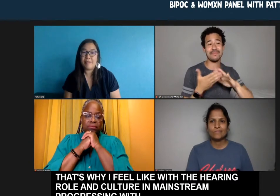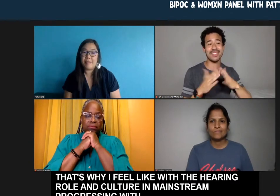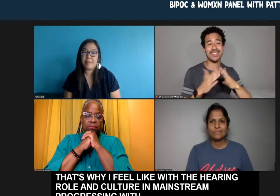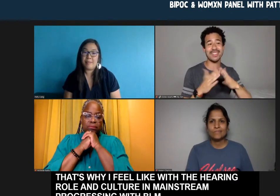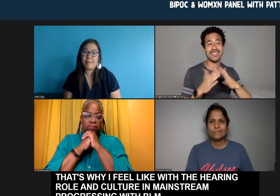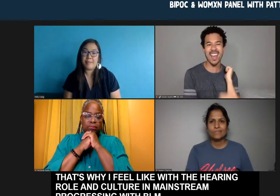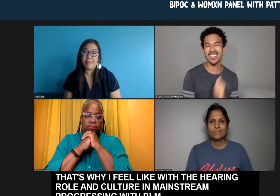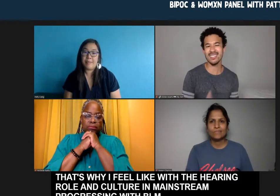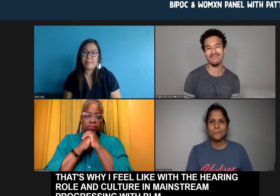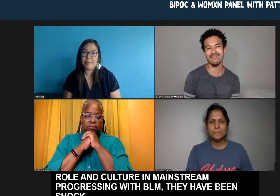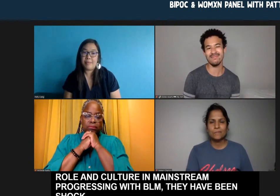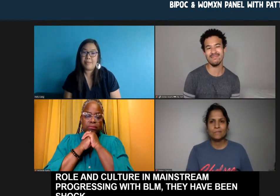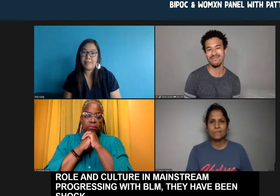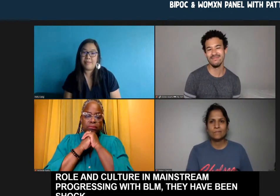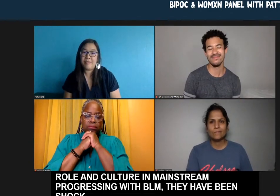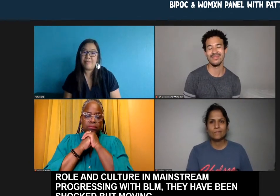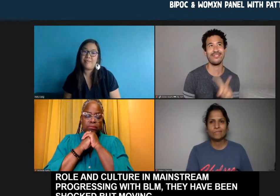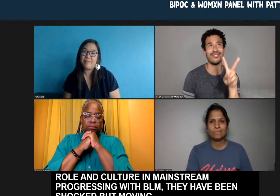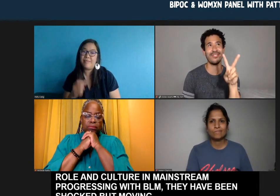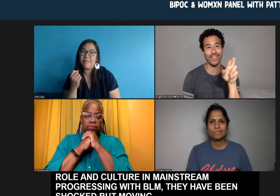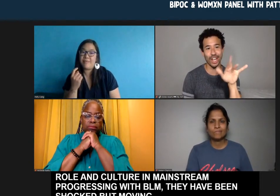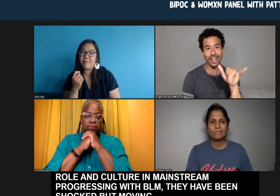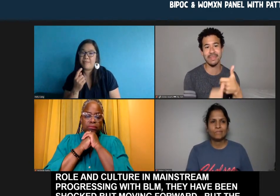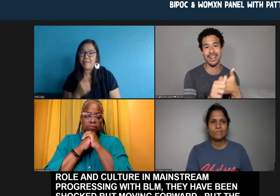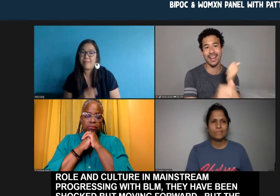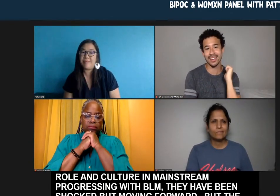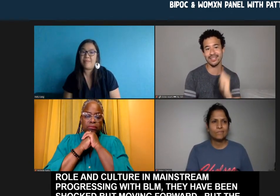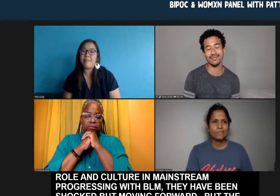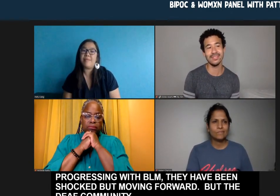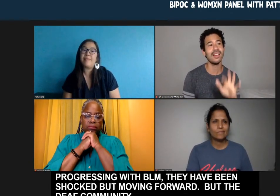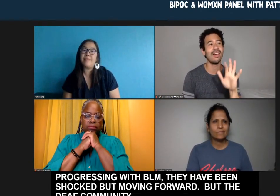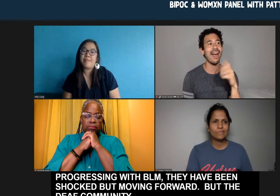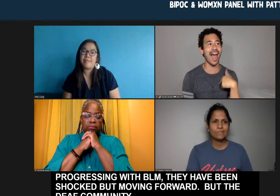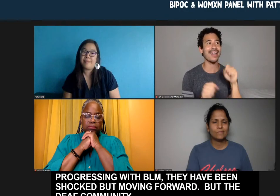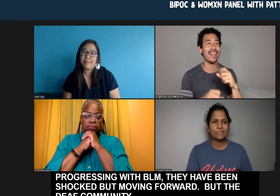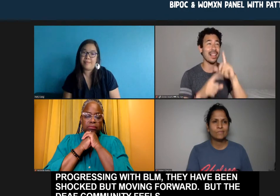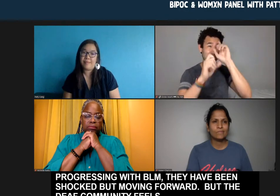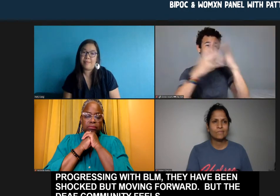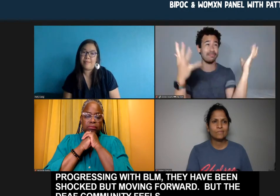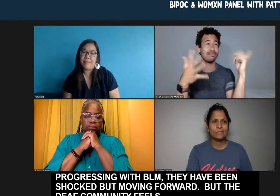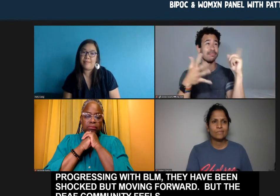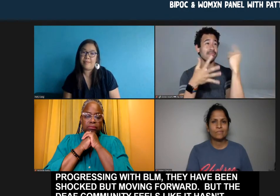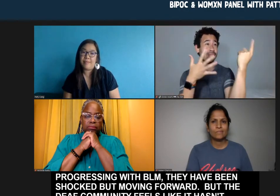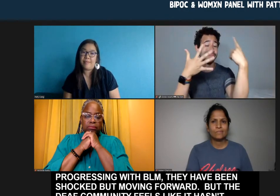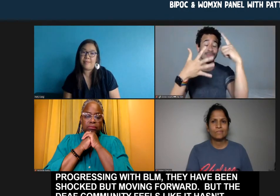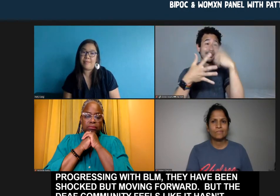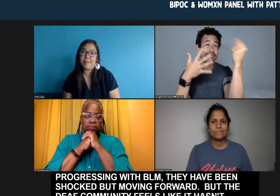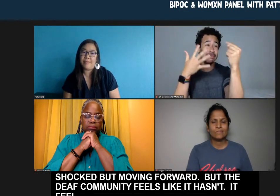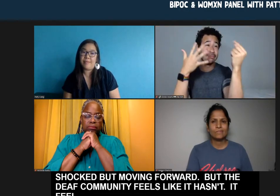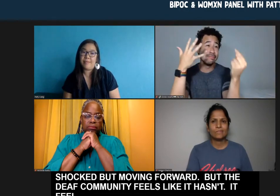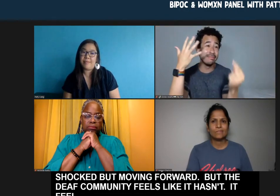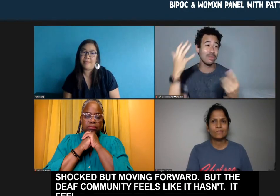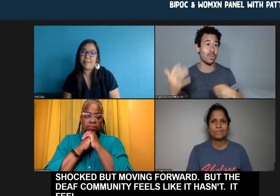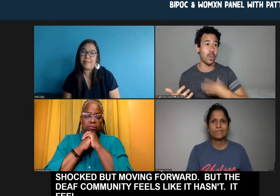community feels like it hasn't. It feels like it's been very behind. And I imagine that, you